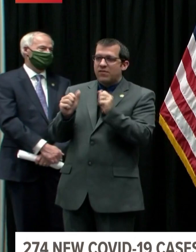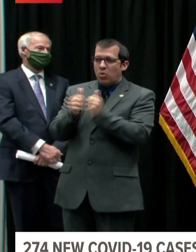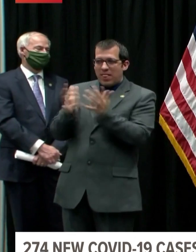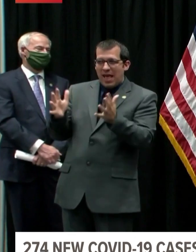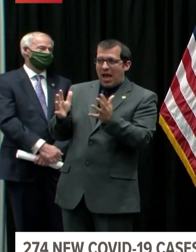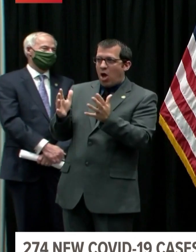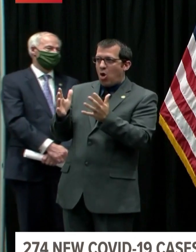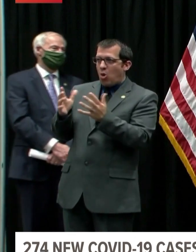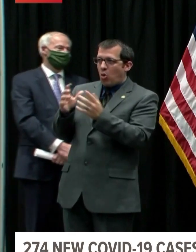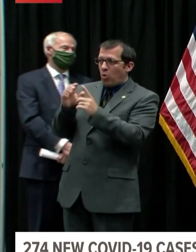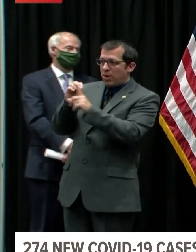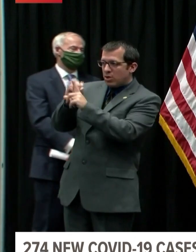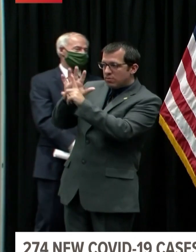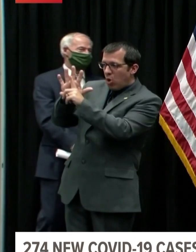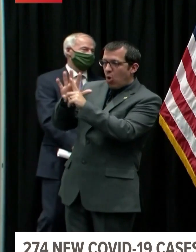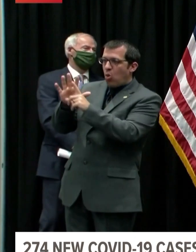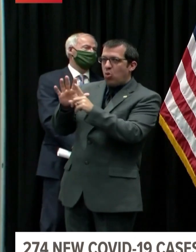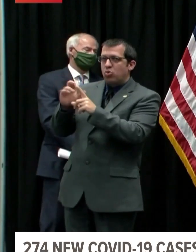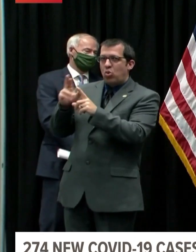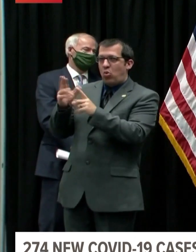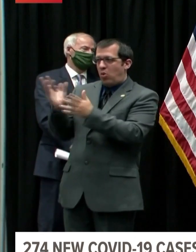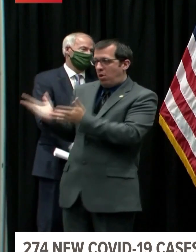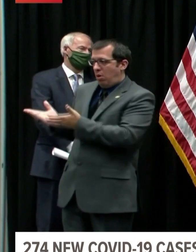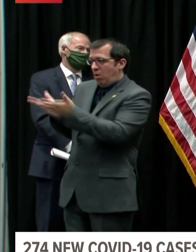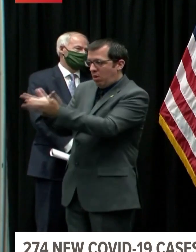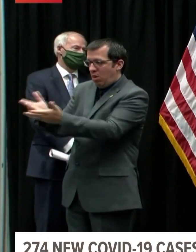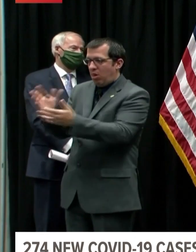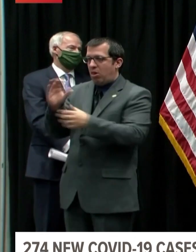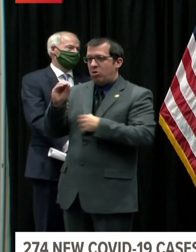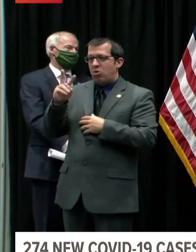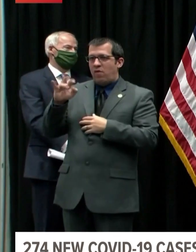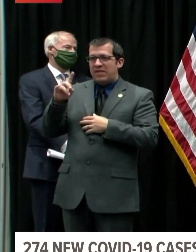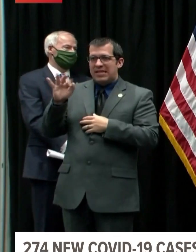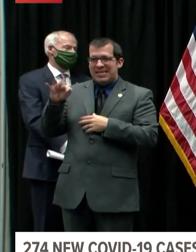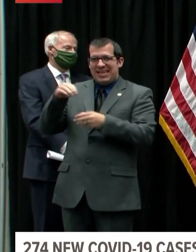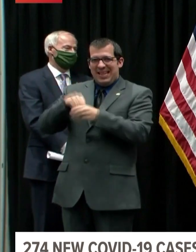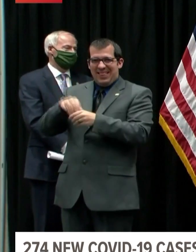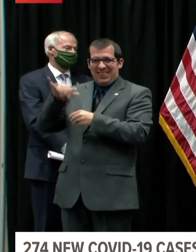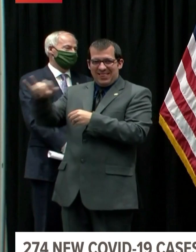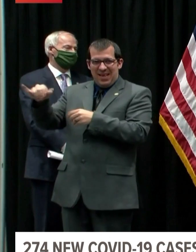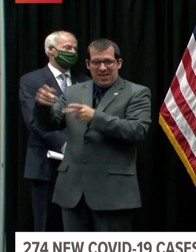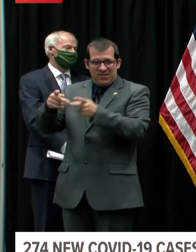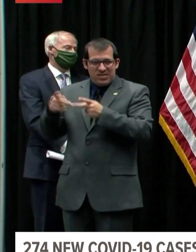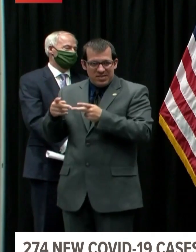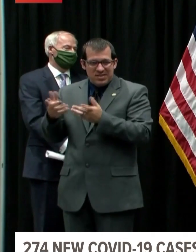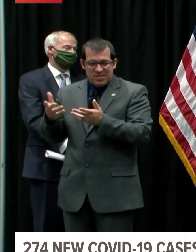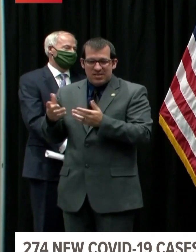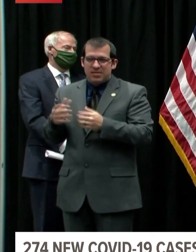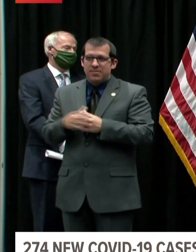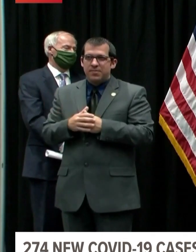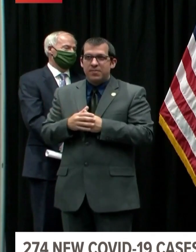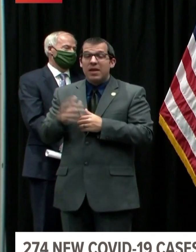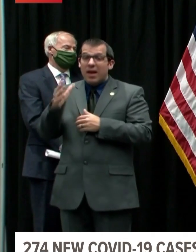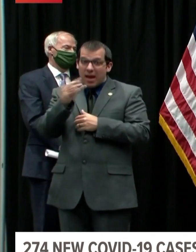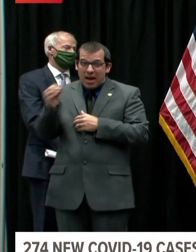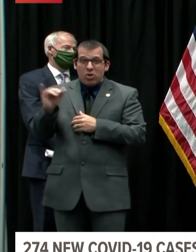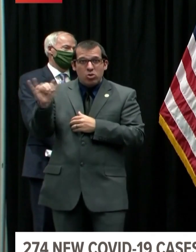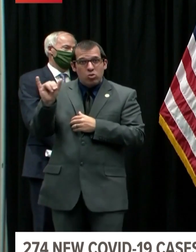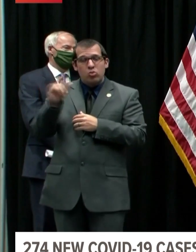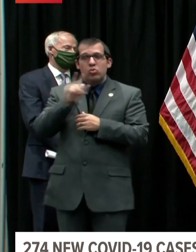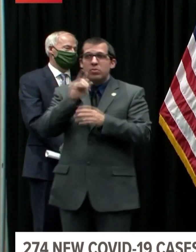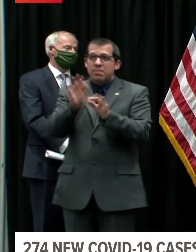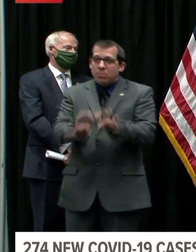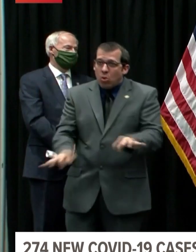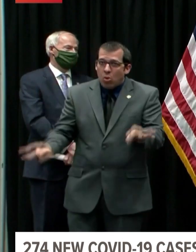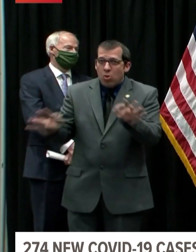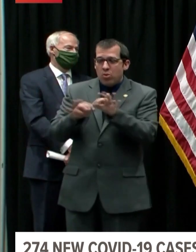or introduce COVID-19 into a facility. And that also means that it's going to be really important